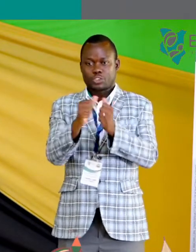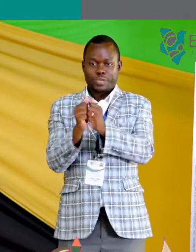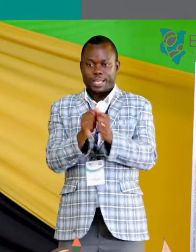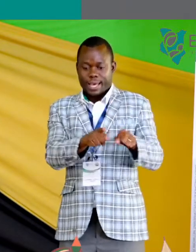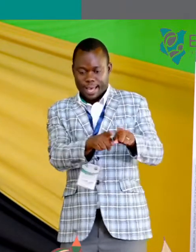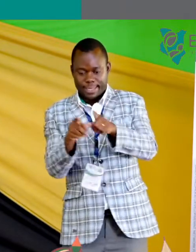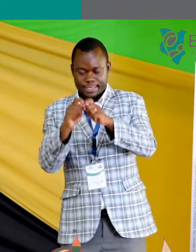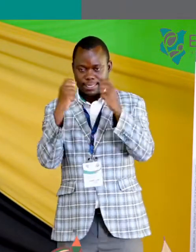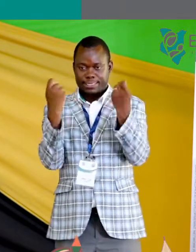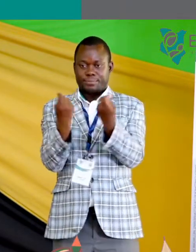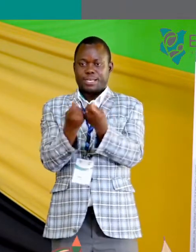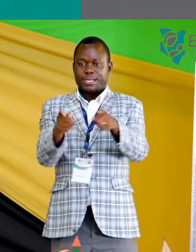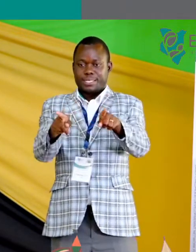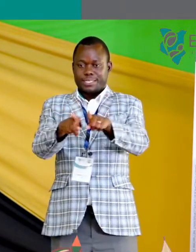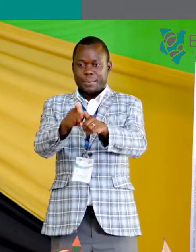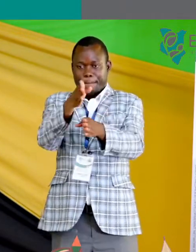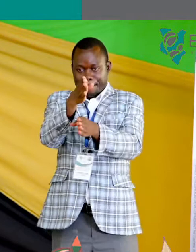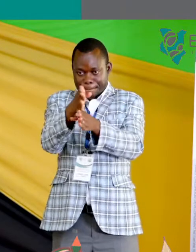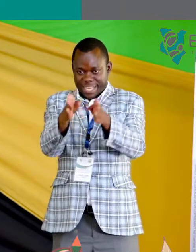have constructed